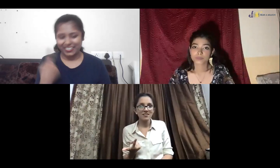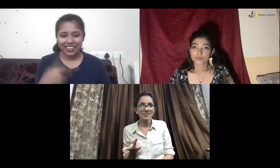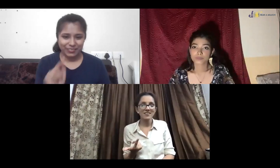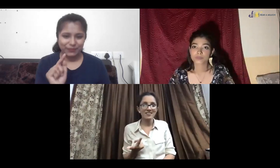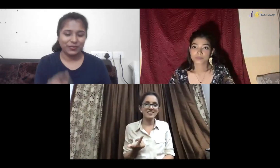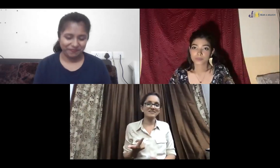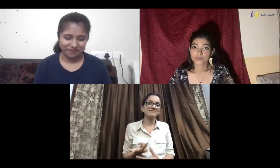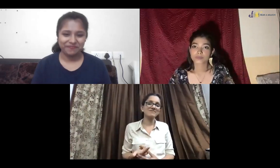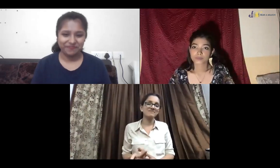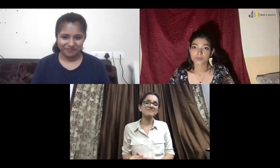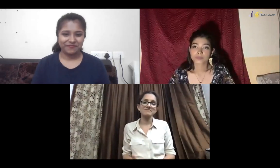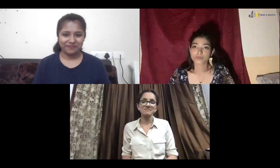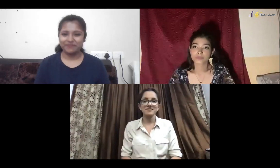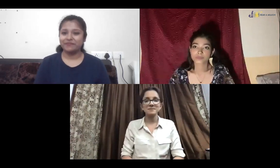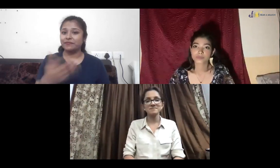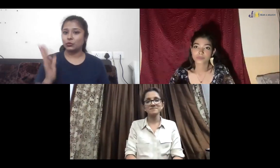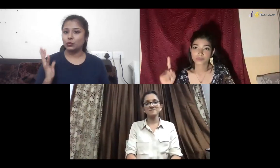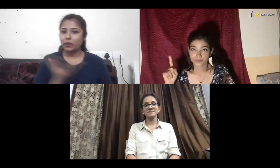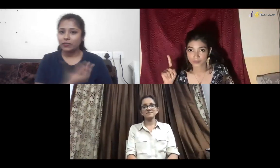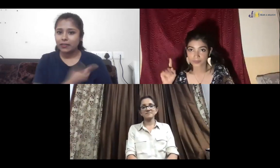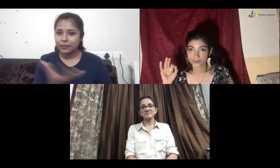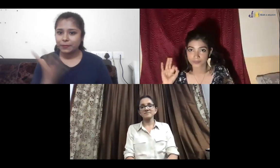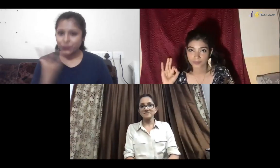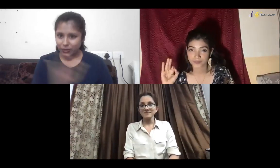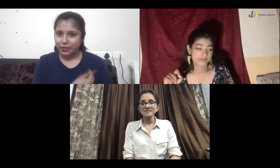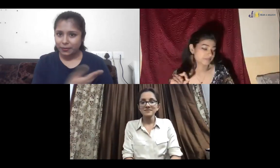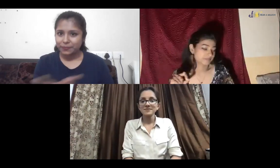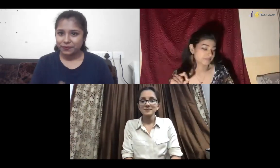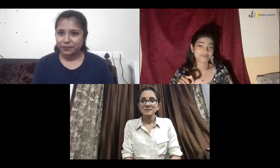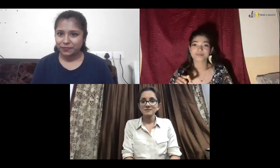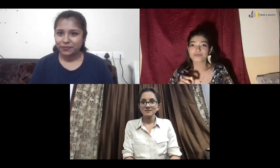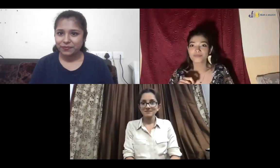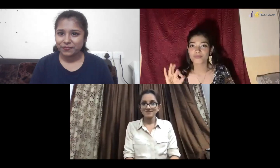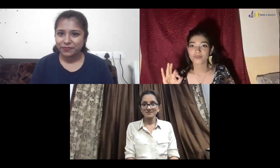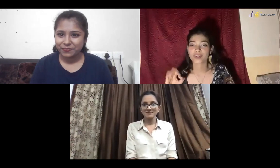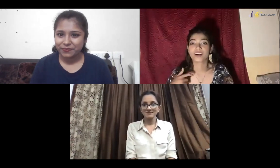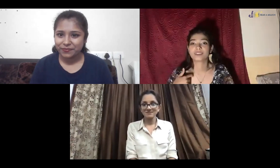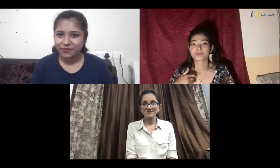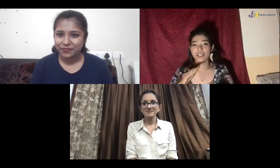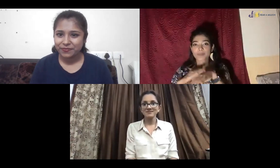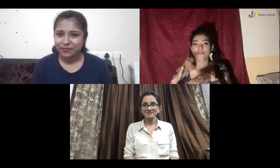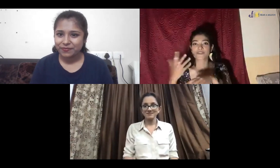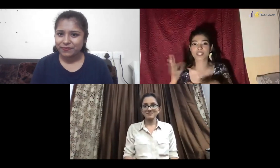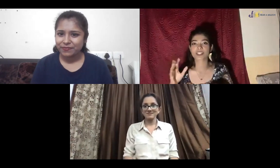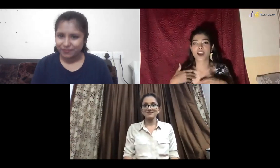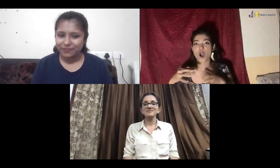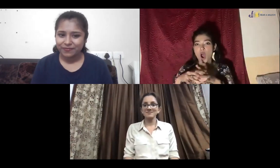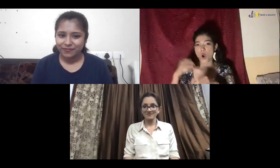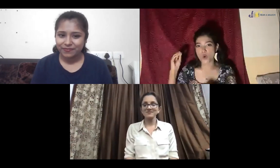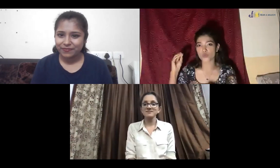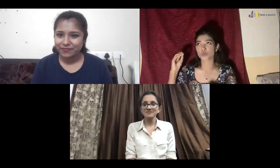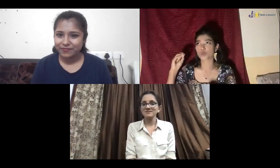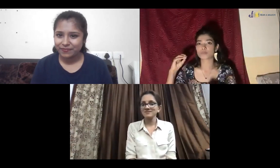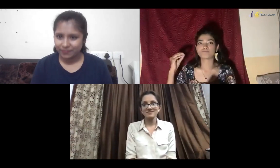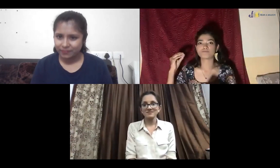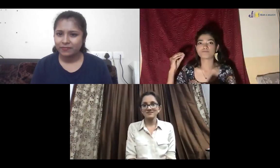work more. What's you telling them? Right, I have fun. Shruta, would you like to add? Yes, I